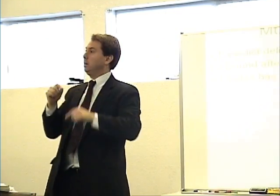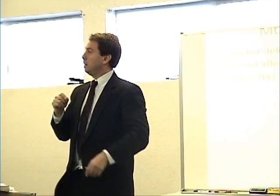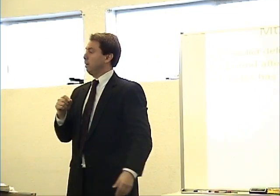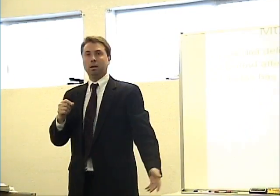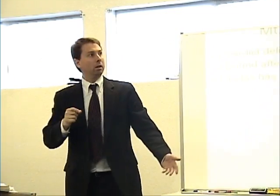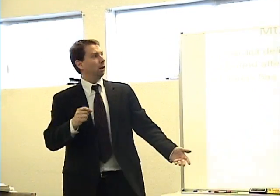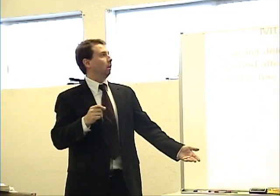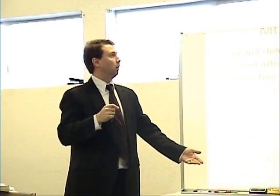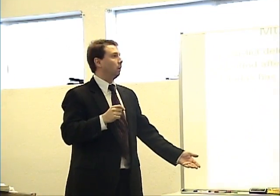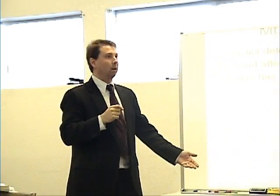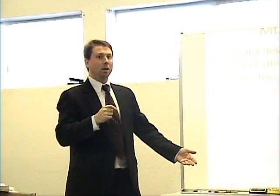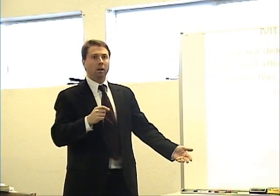up.